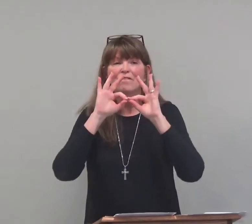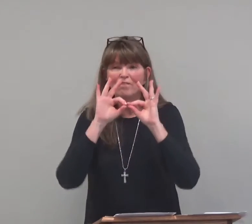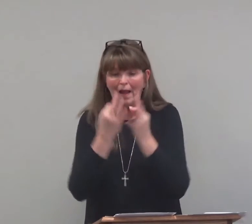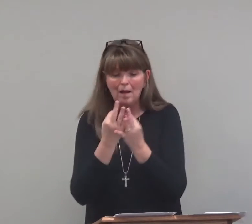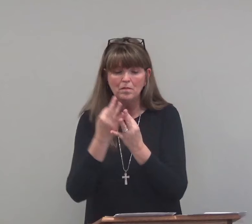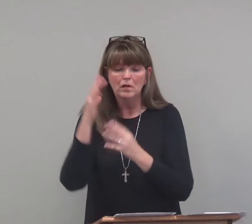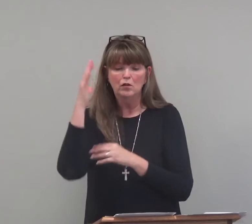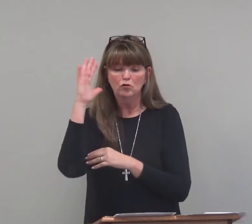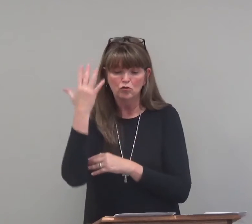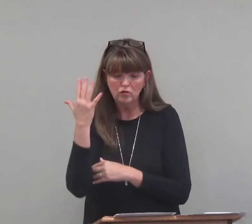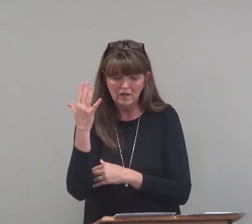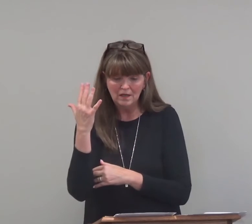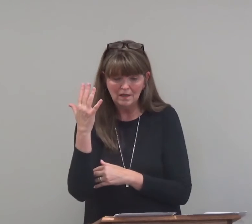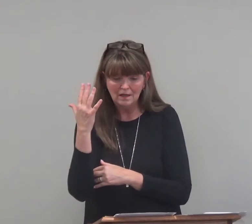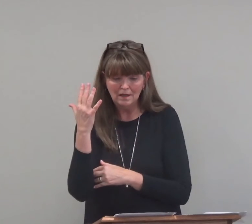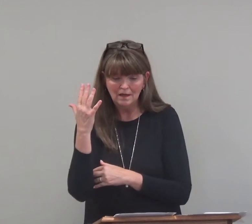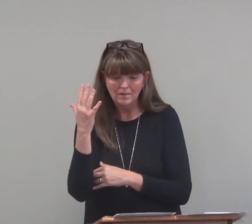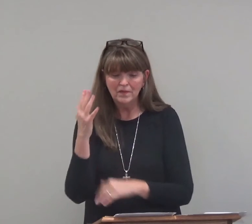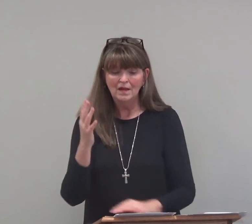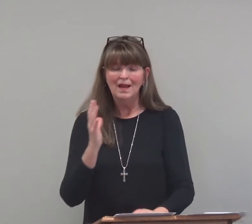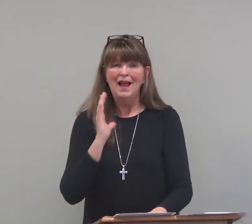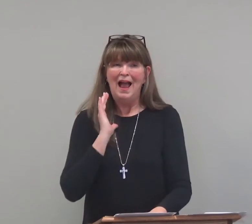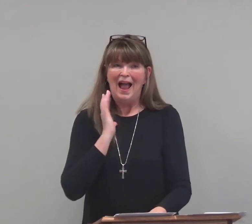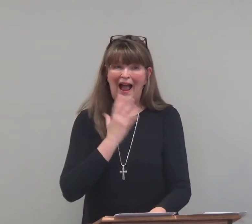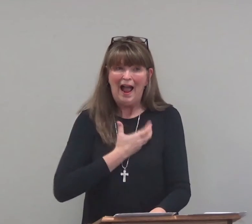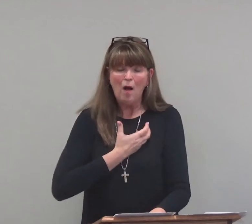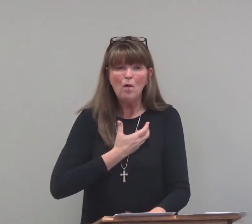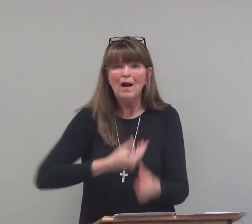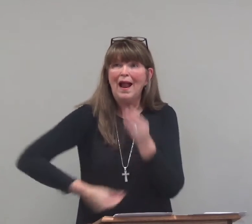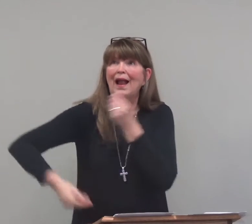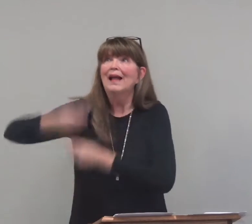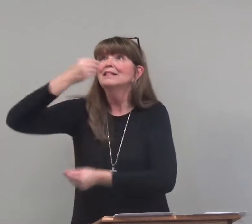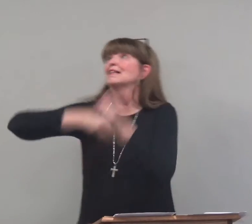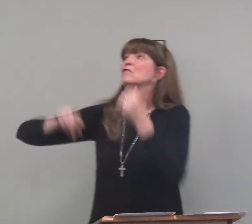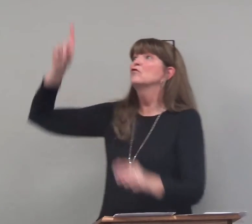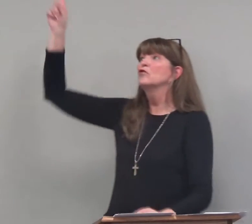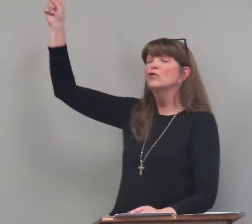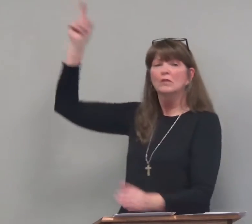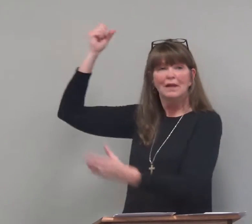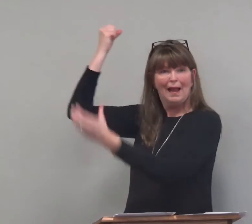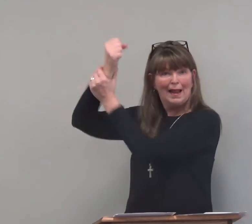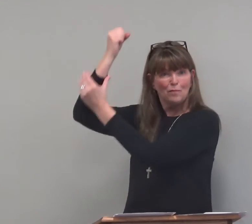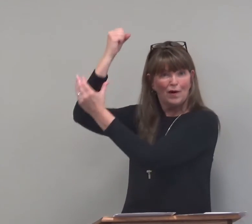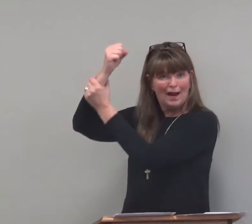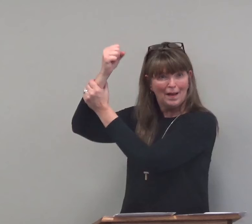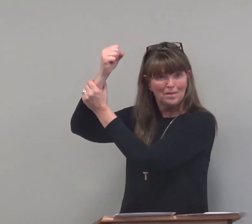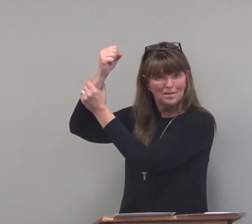that Jesus had the exact same kind of family tree that we do. And our